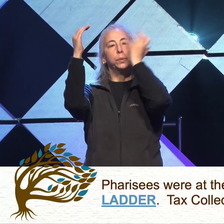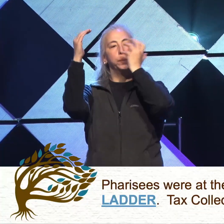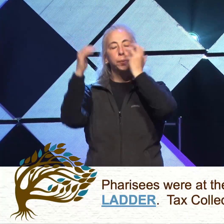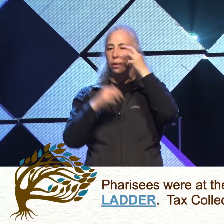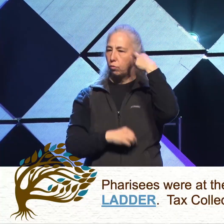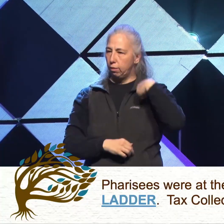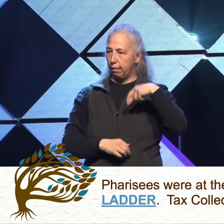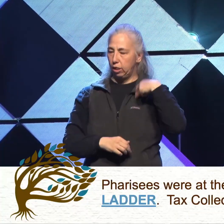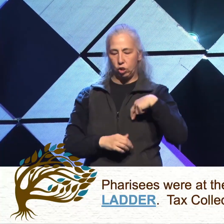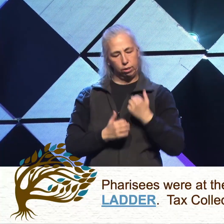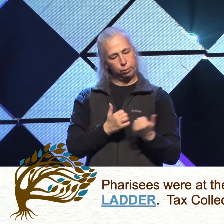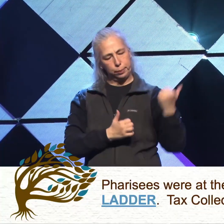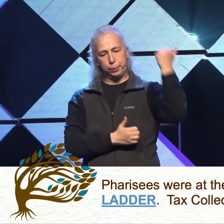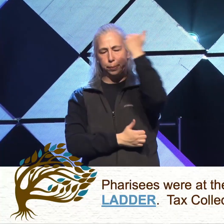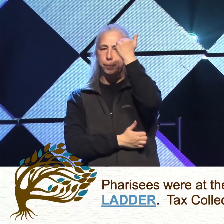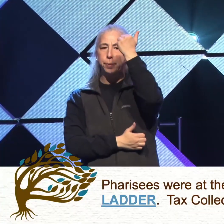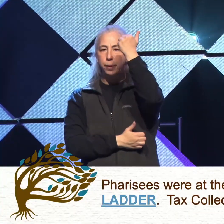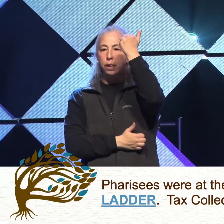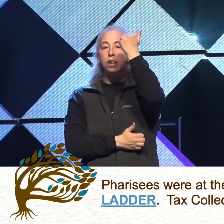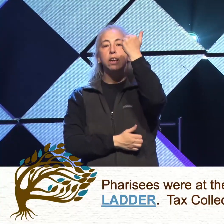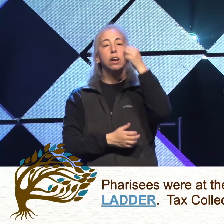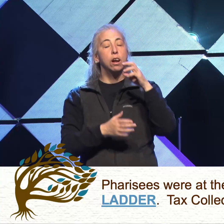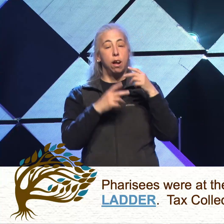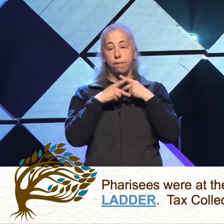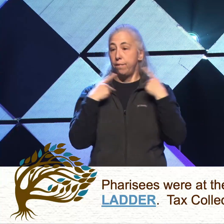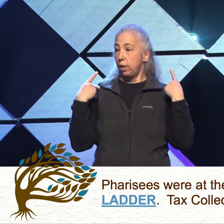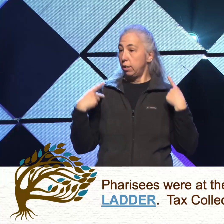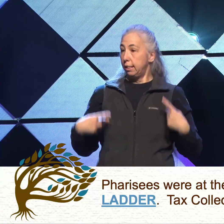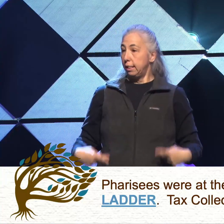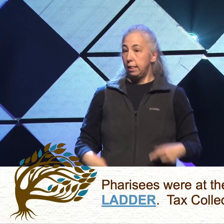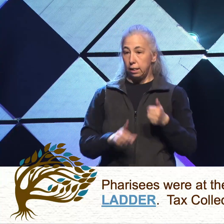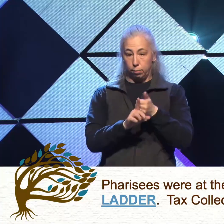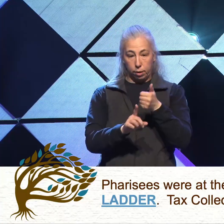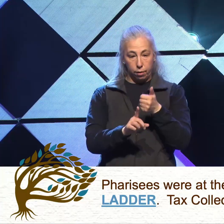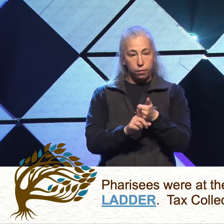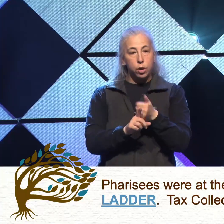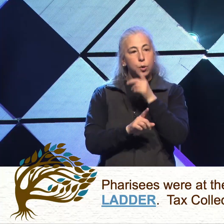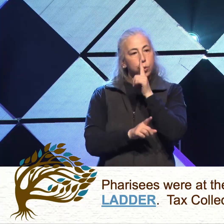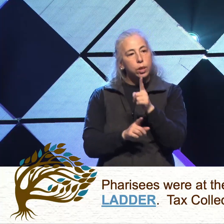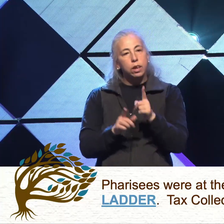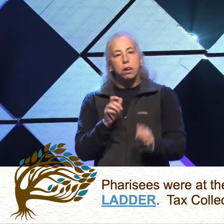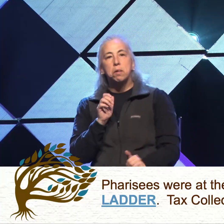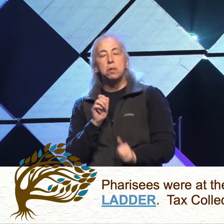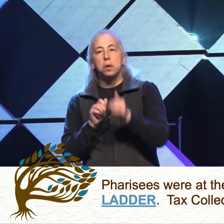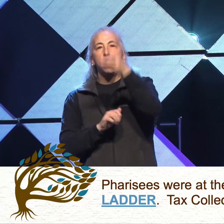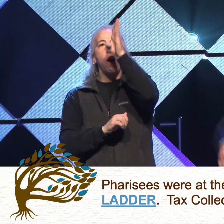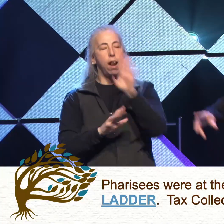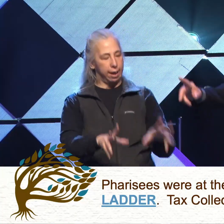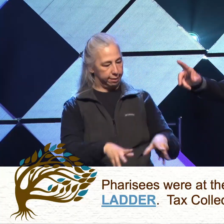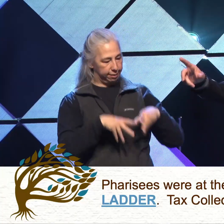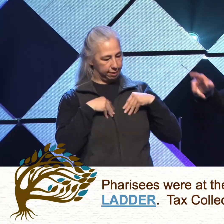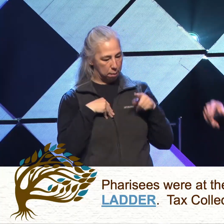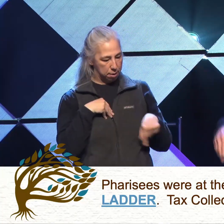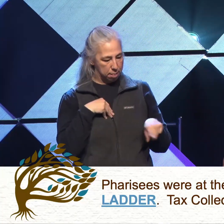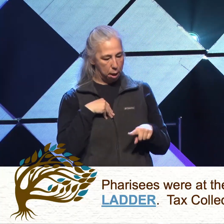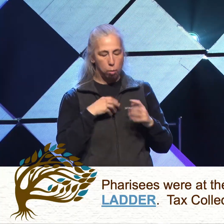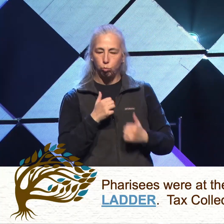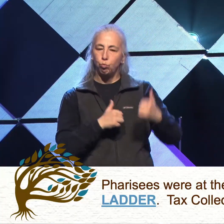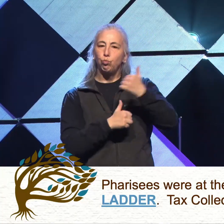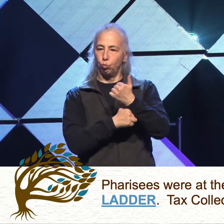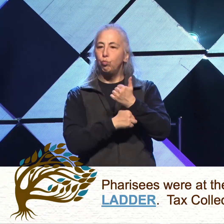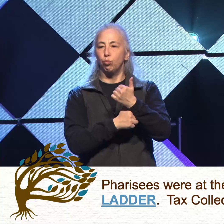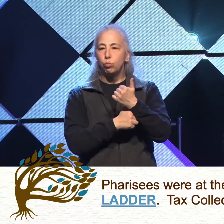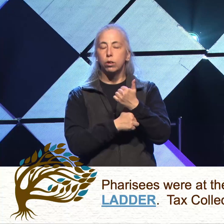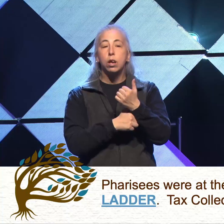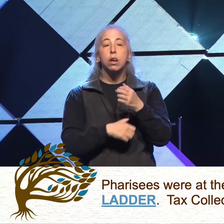religious ladder. They were supposedly the ones that were most acceptable to God. Tax collectors, on